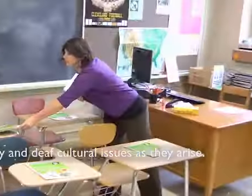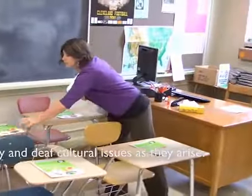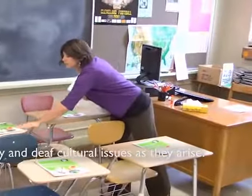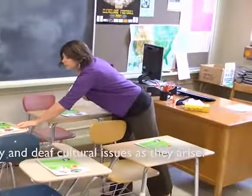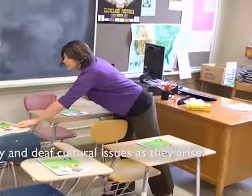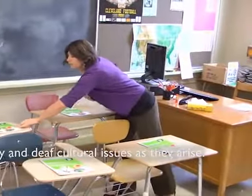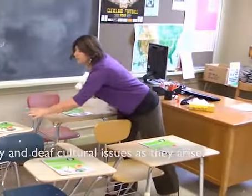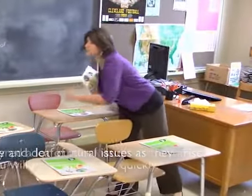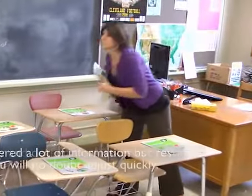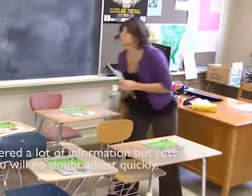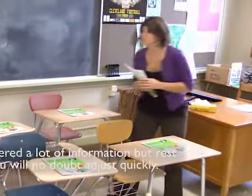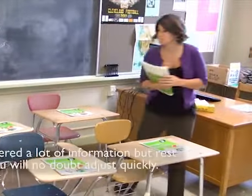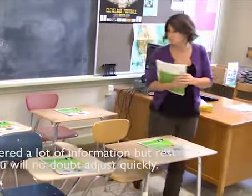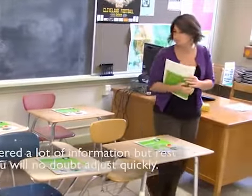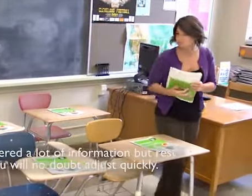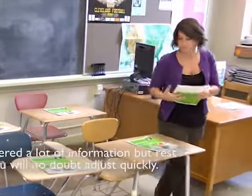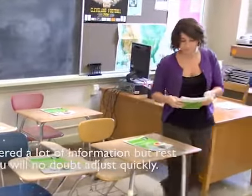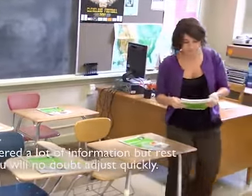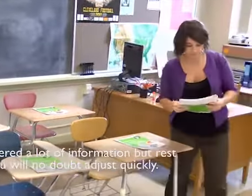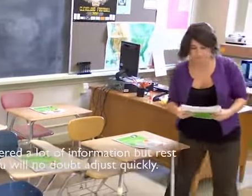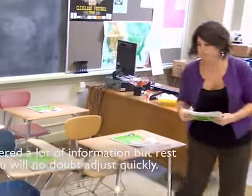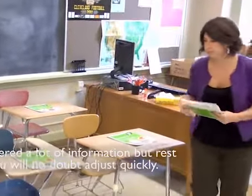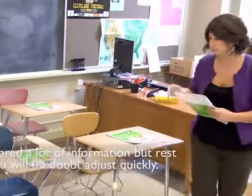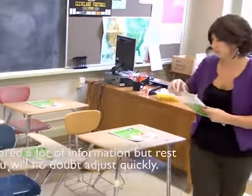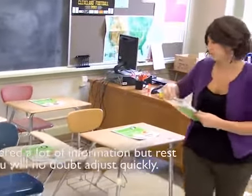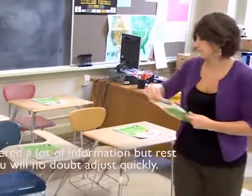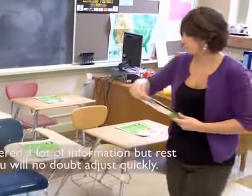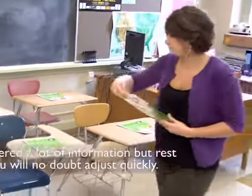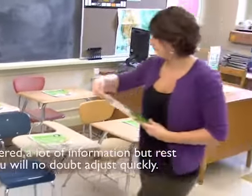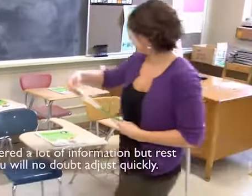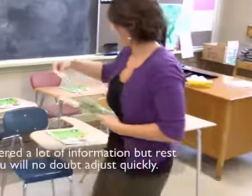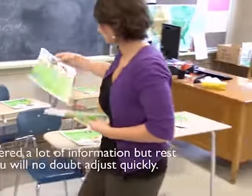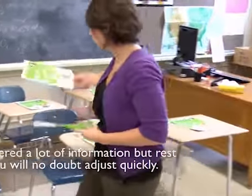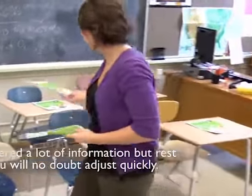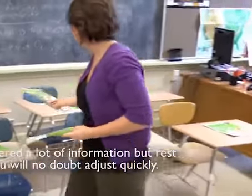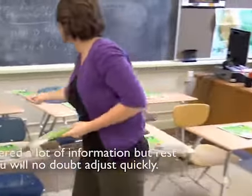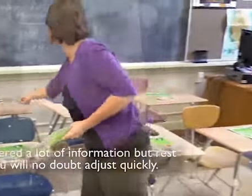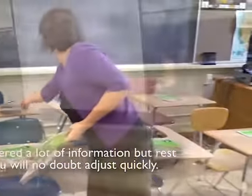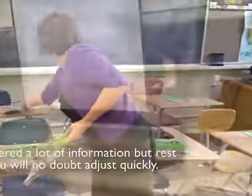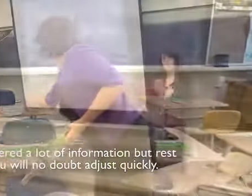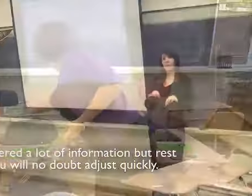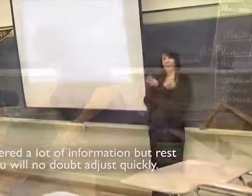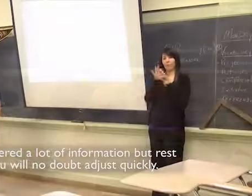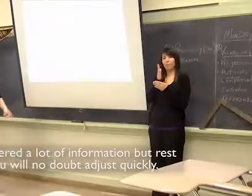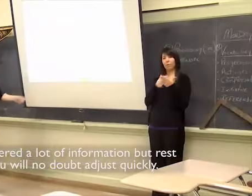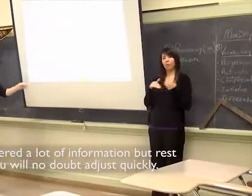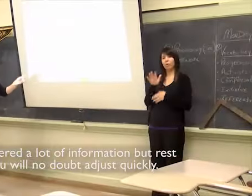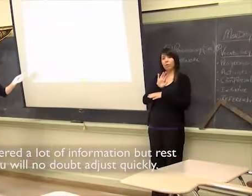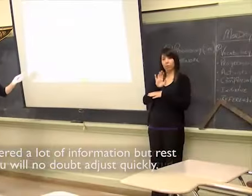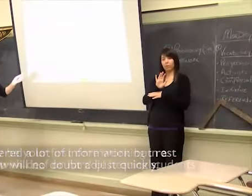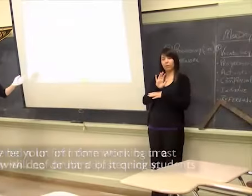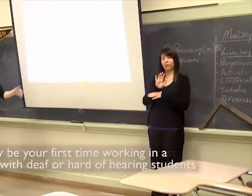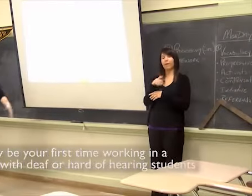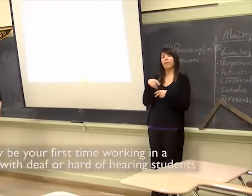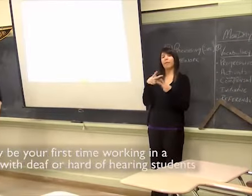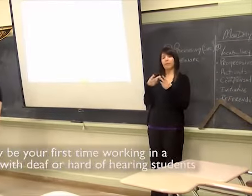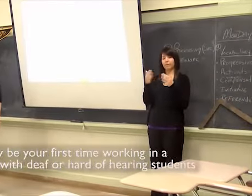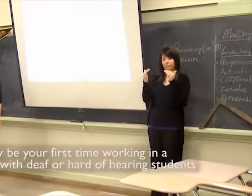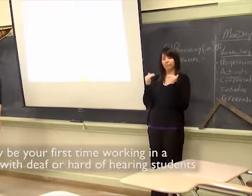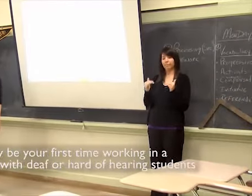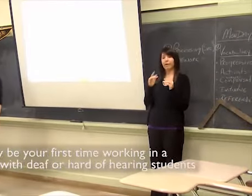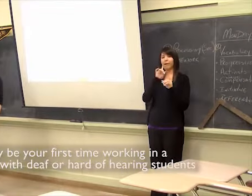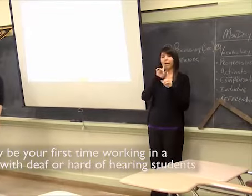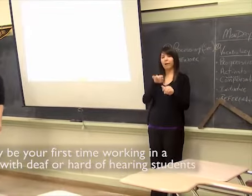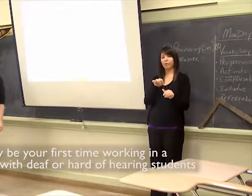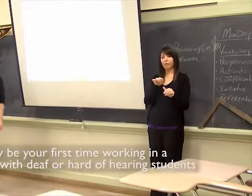they arise. We've covered a lot of information, but rest assured you will no doubt adjust quickly. As this may be